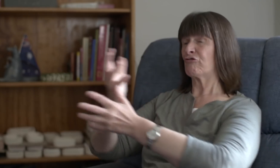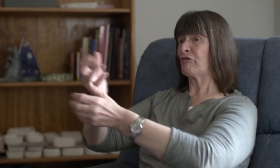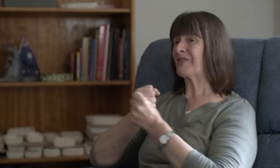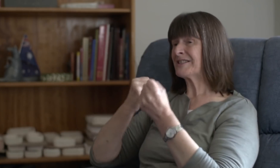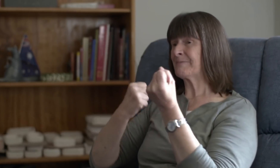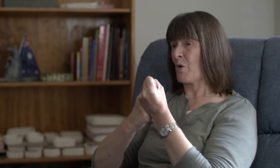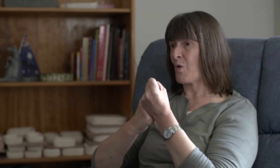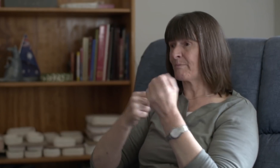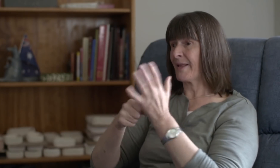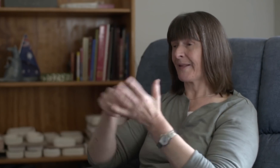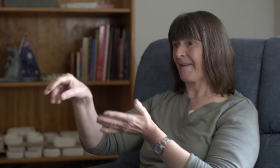I received those funds,